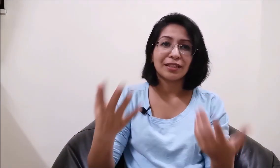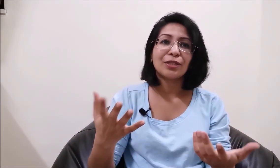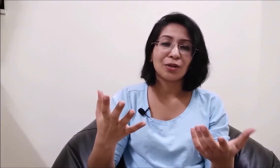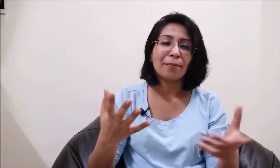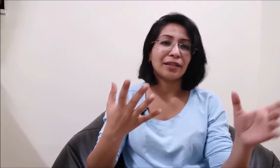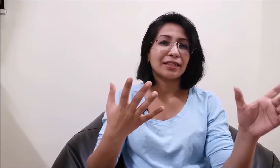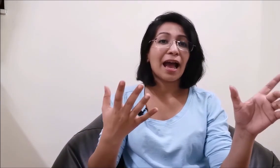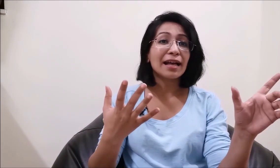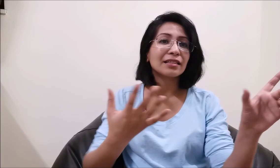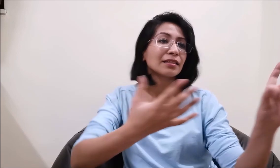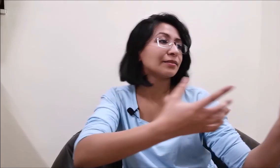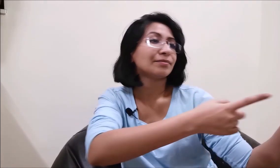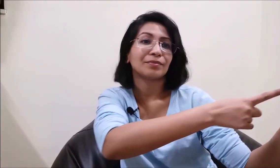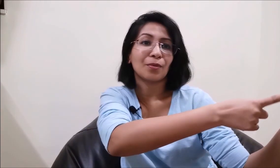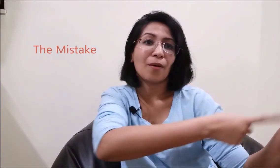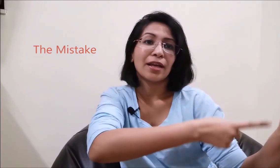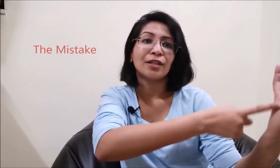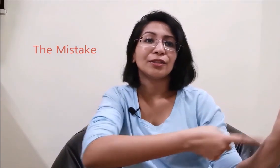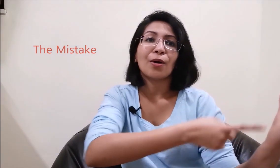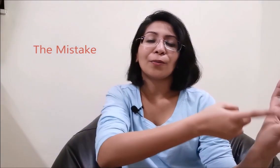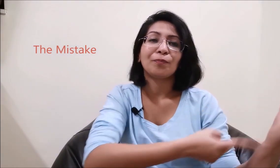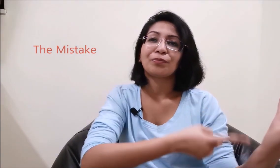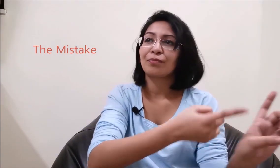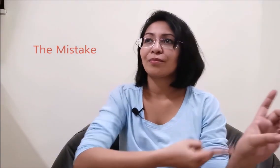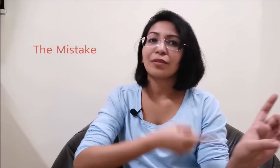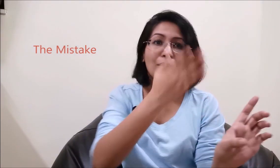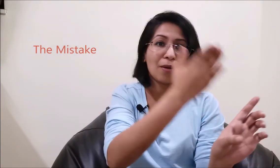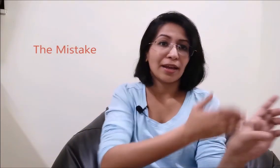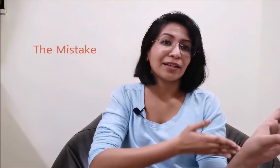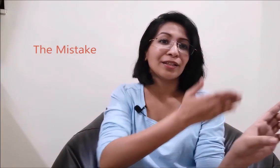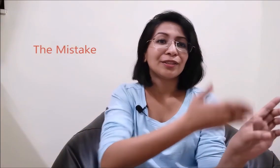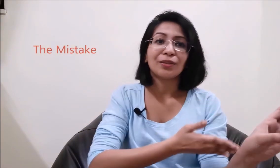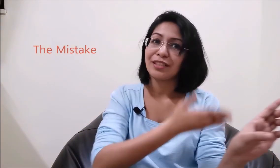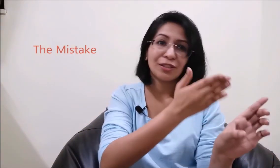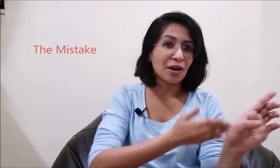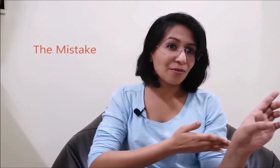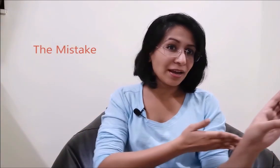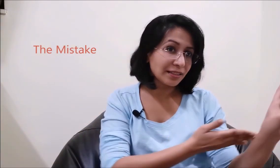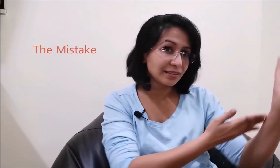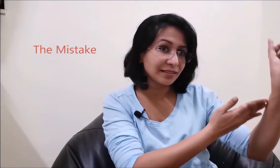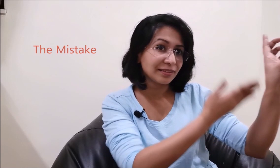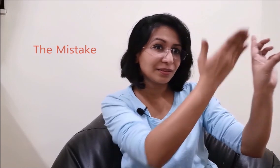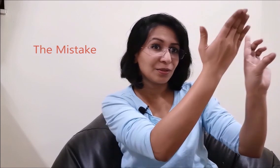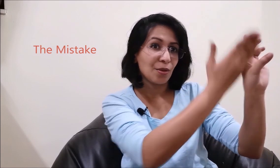tend to copy it as Y. So or Y. So this is not right.